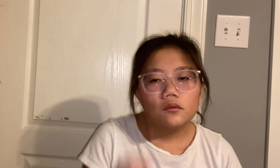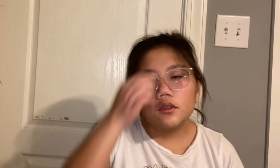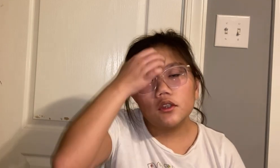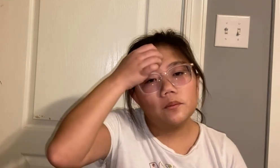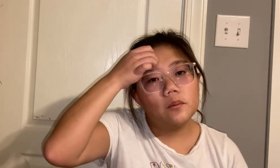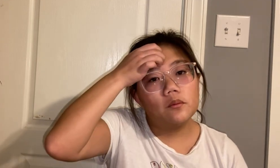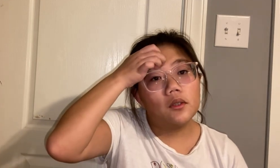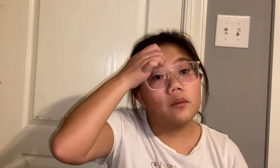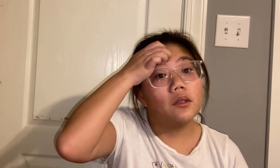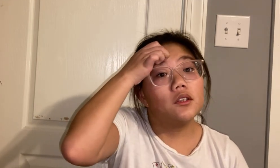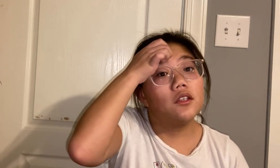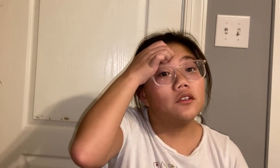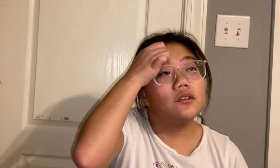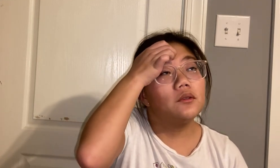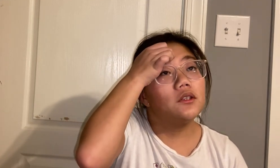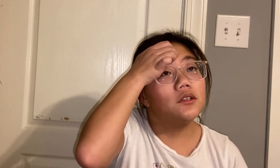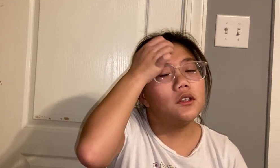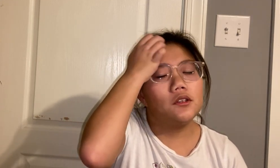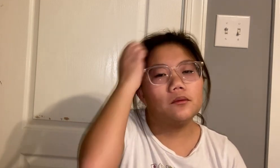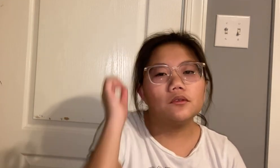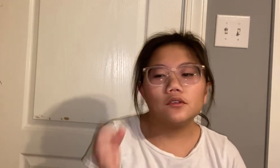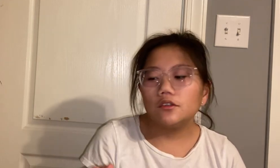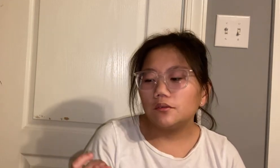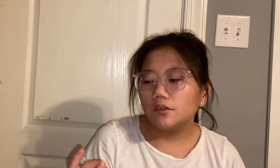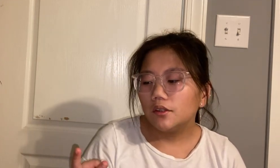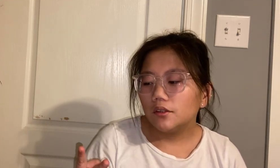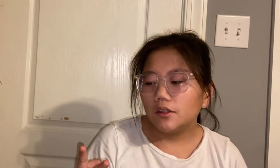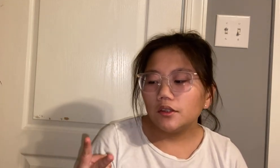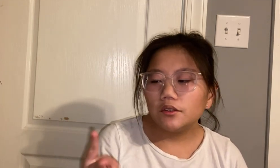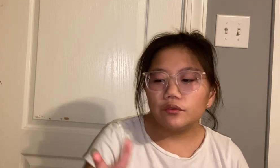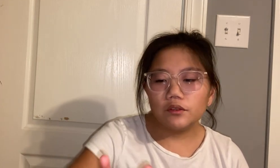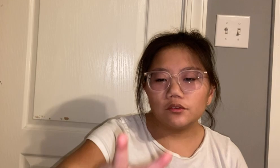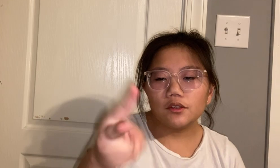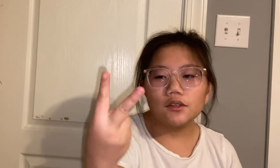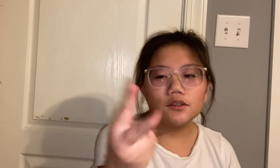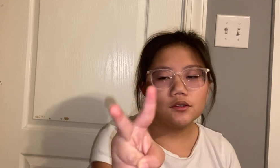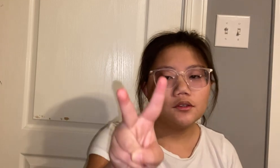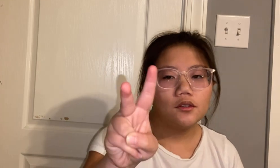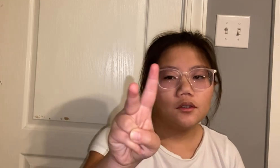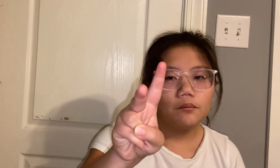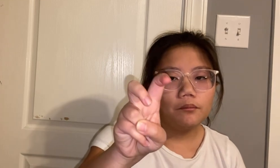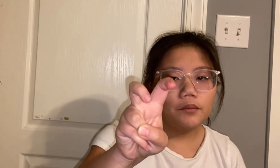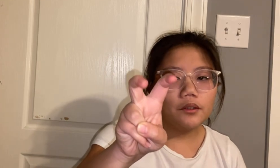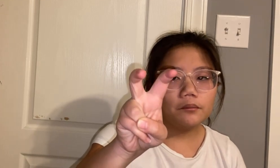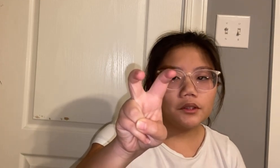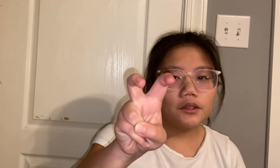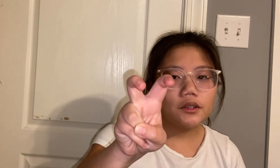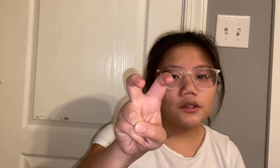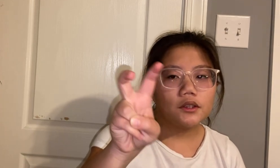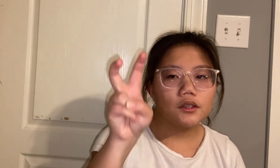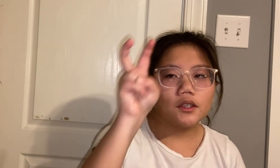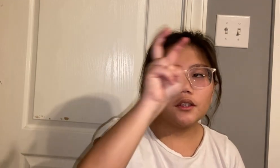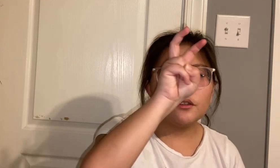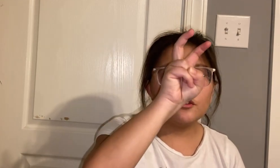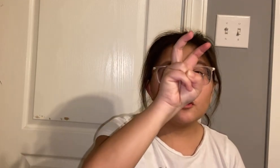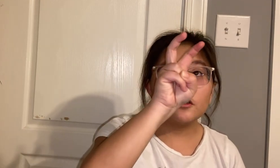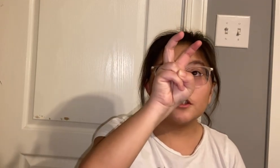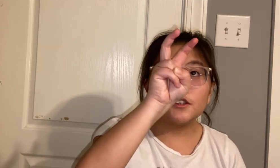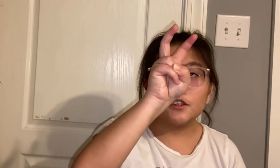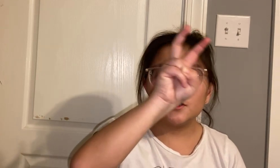because people might not be able to tell you're doing two z so what you're going to do is take two fingers like this bend them like this and then draw a z in